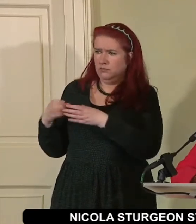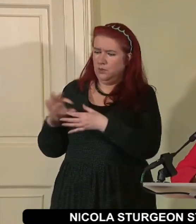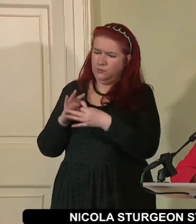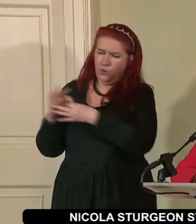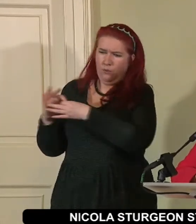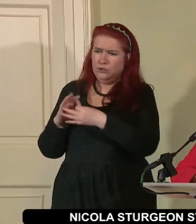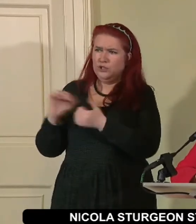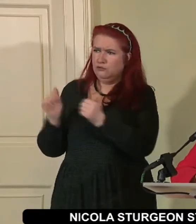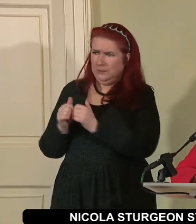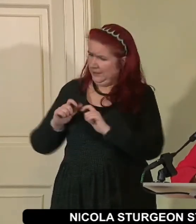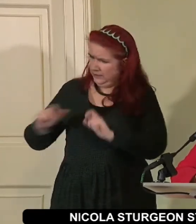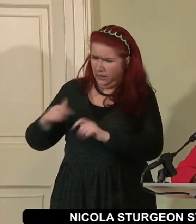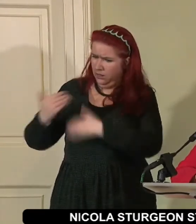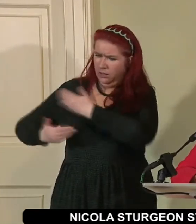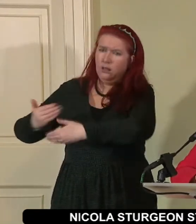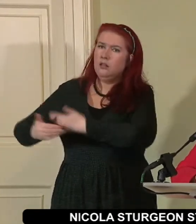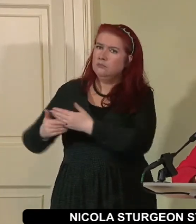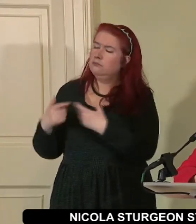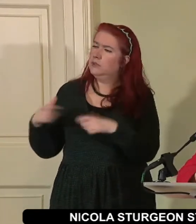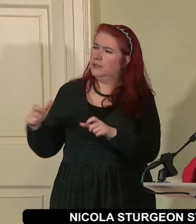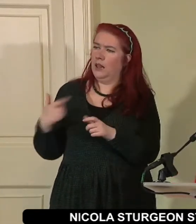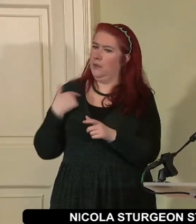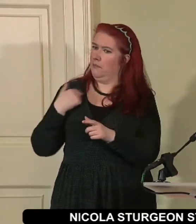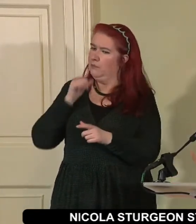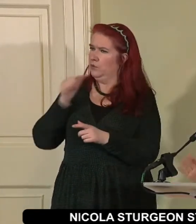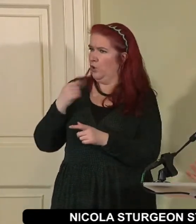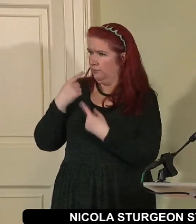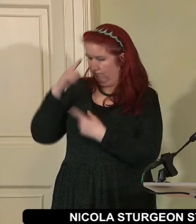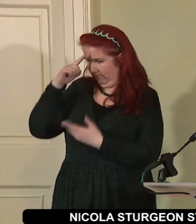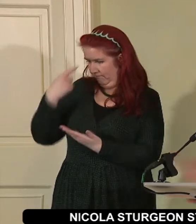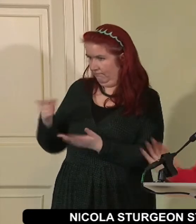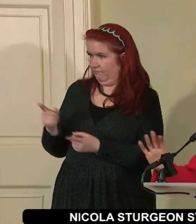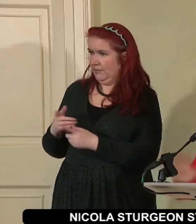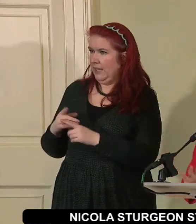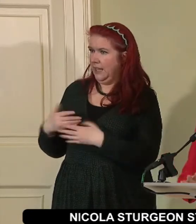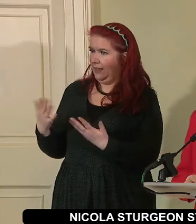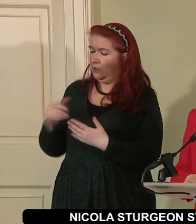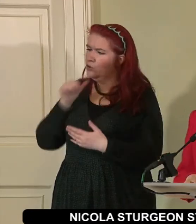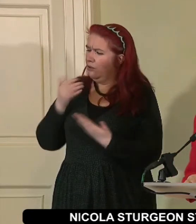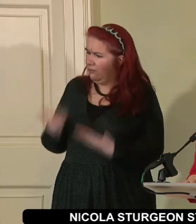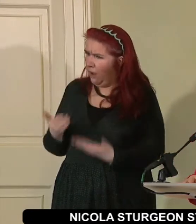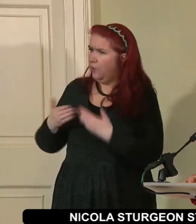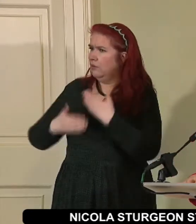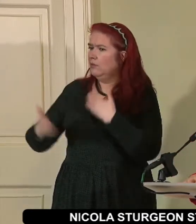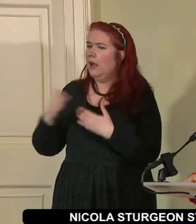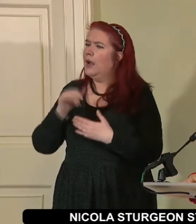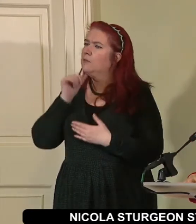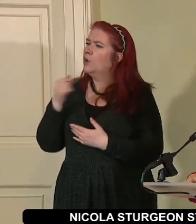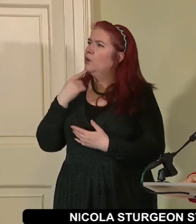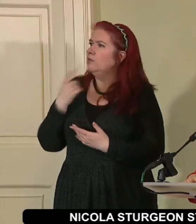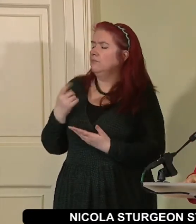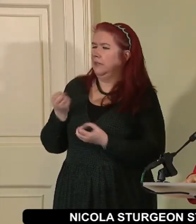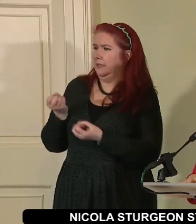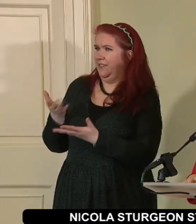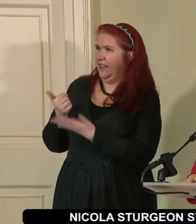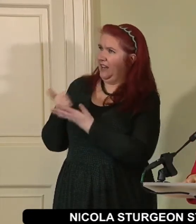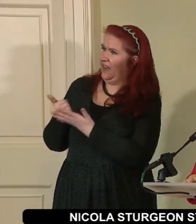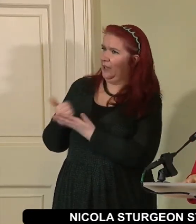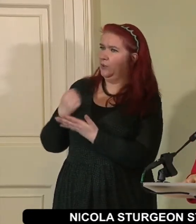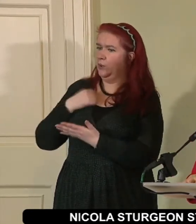dictate anything or at this stage, certainly not now and hopefully not ever, start to issue unsolicited advice to